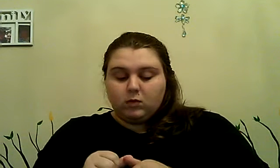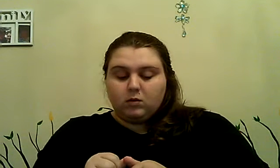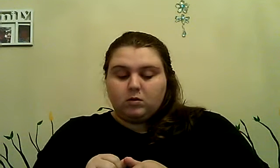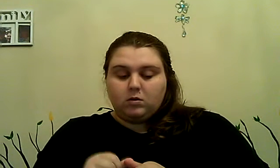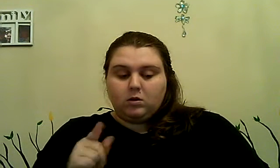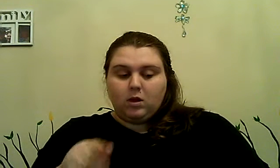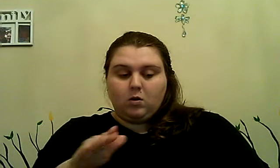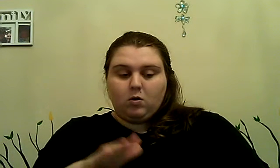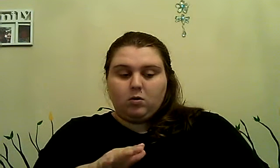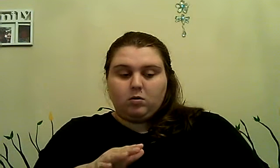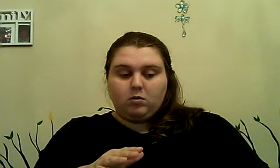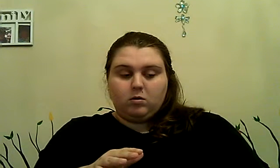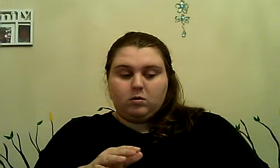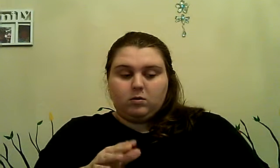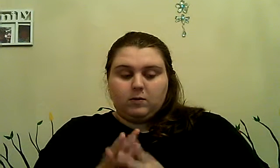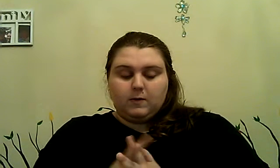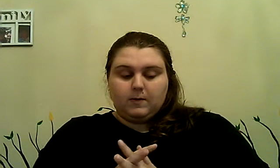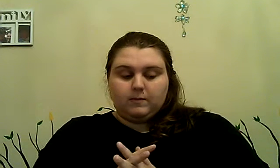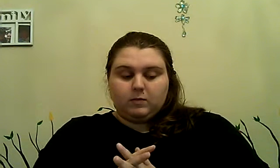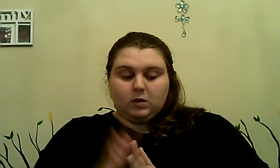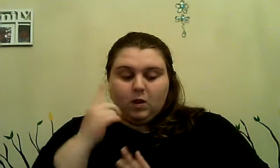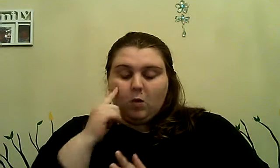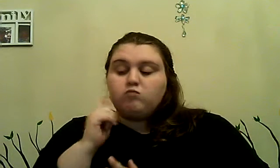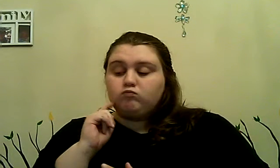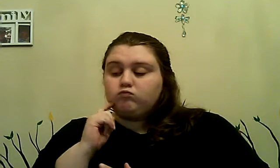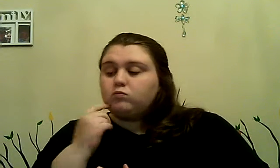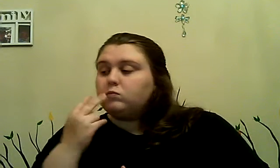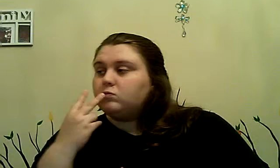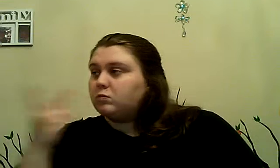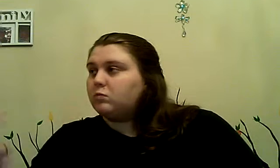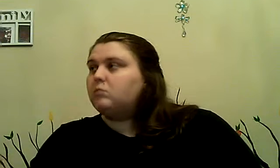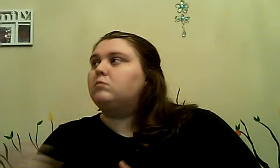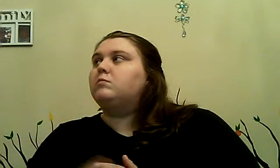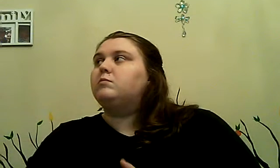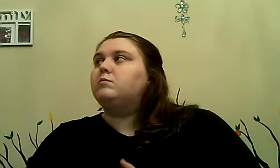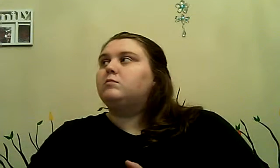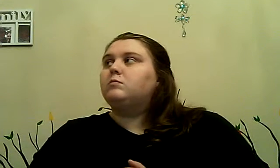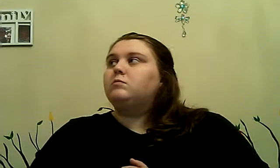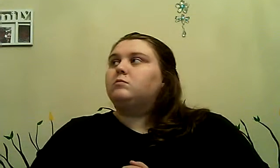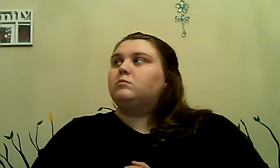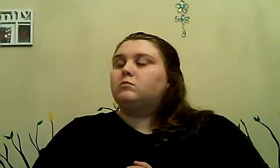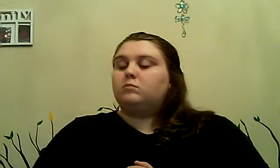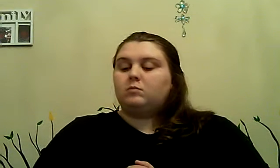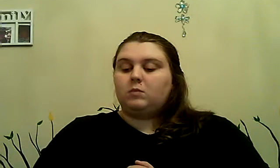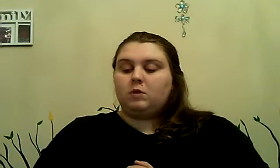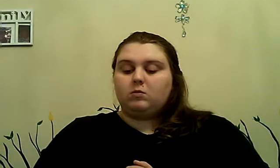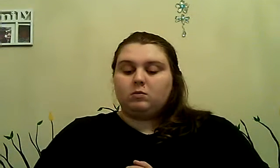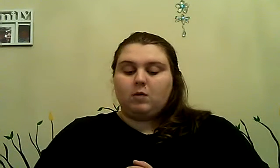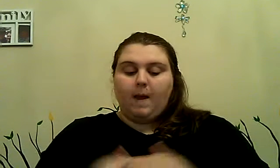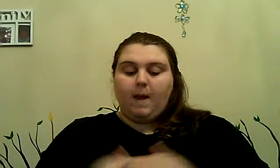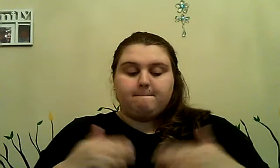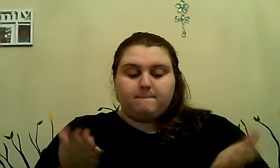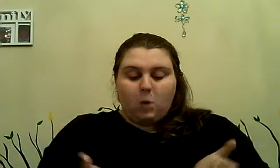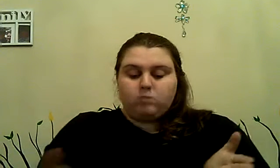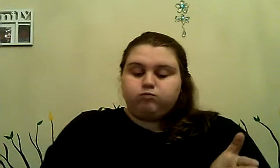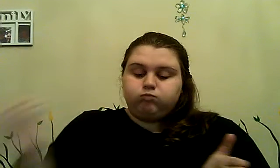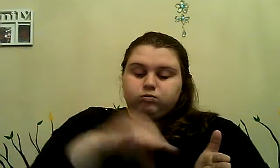felt like that was a neat way to end that trying experience. And as we loaded the canoe, the otters kind